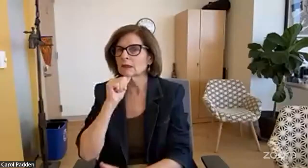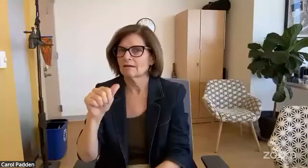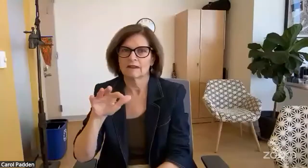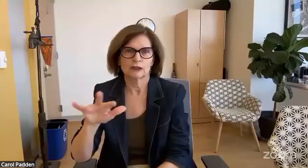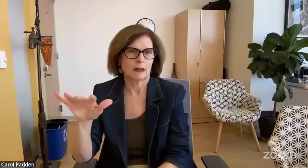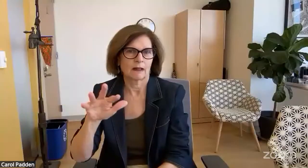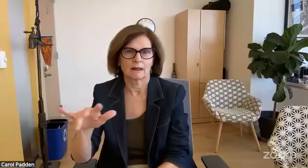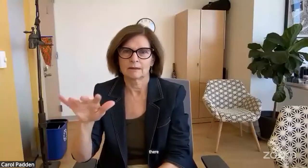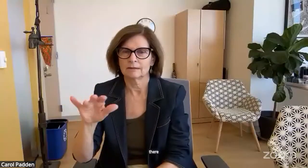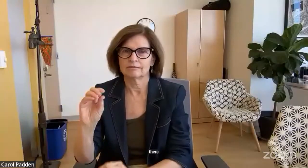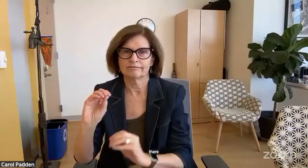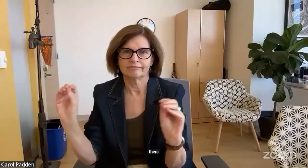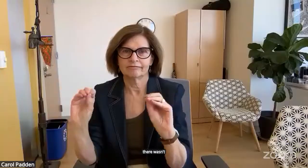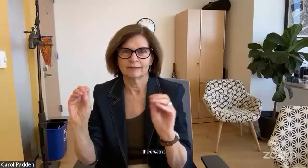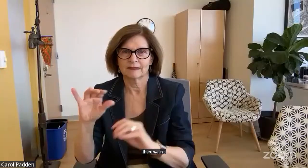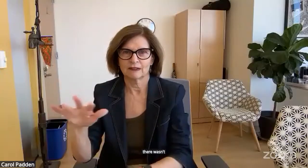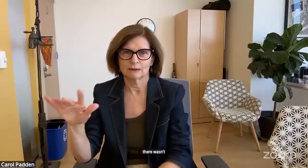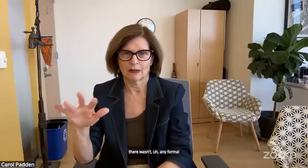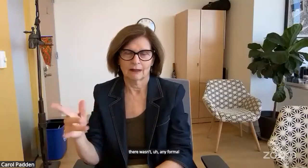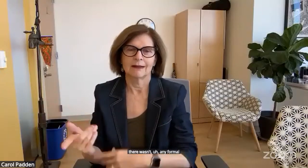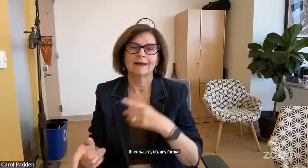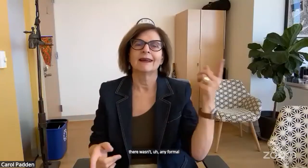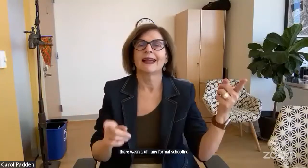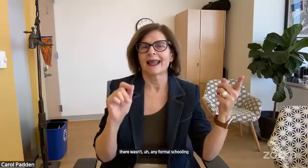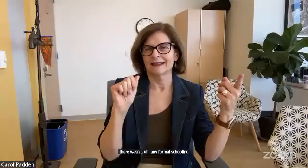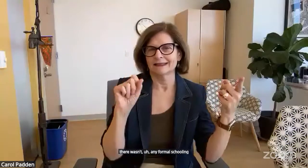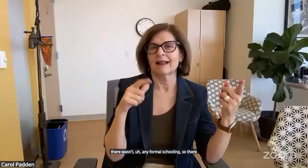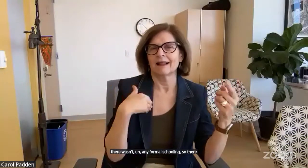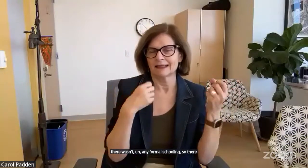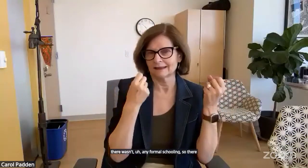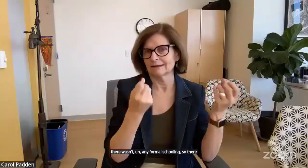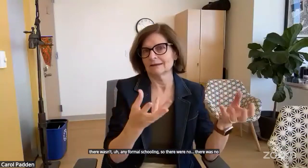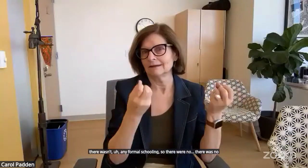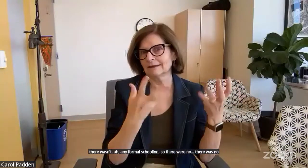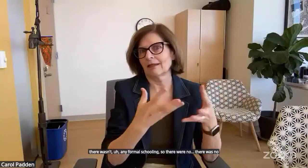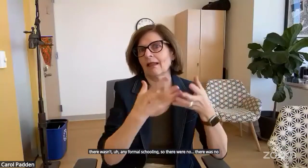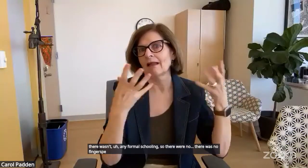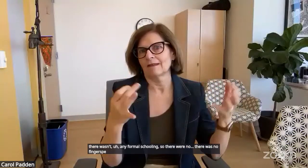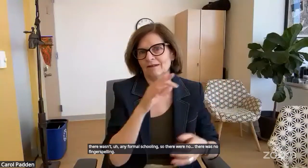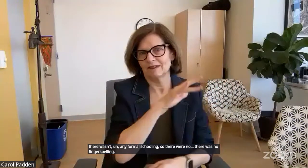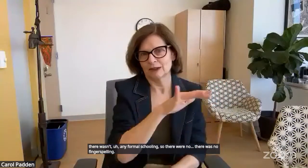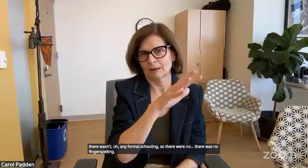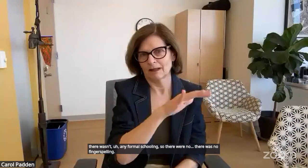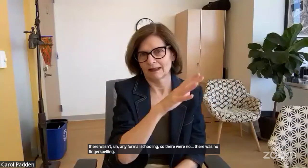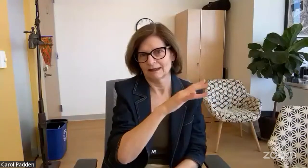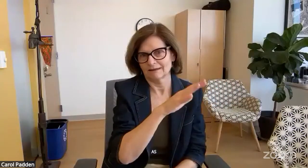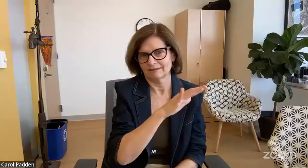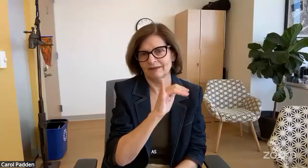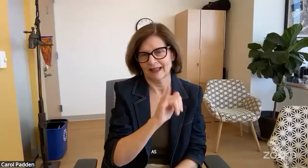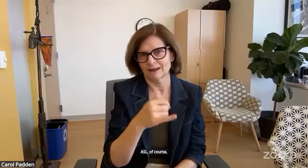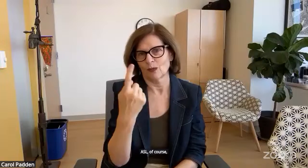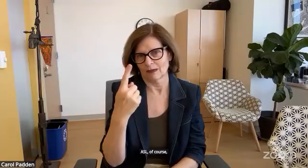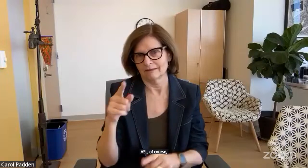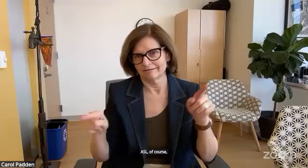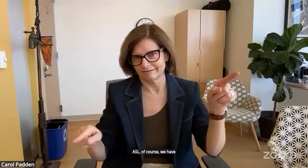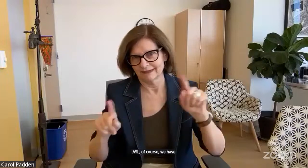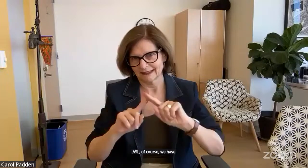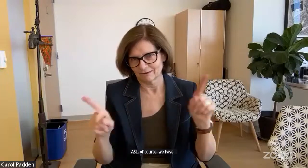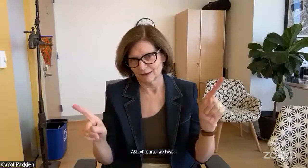there wasn't any formal schooling, so there was no finger spelling. ASL, of course, we have finger